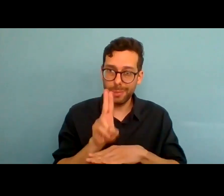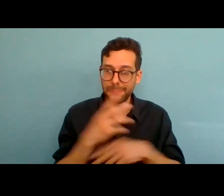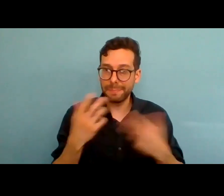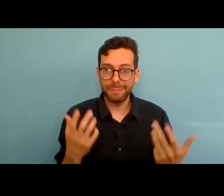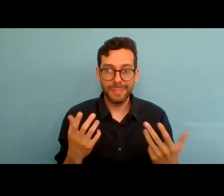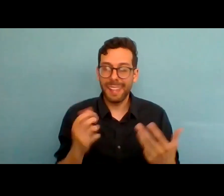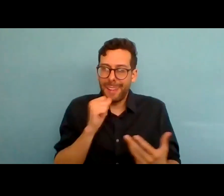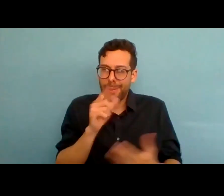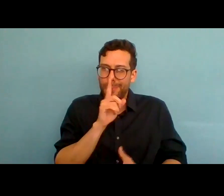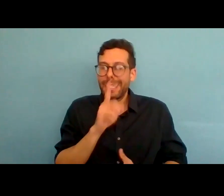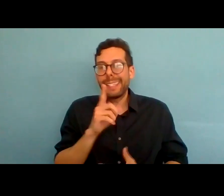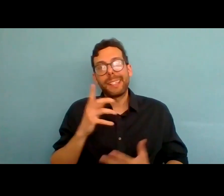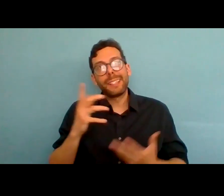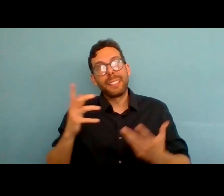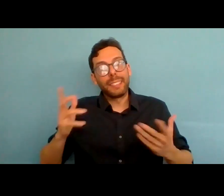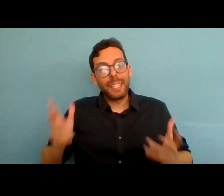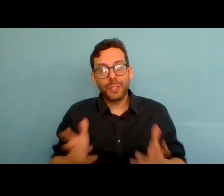would encourage a lot of